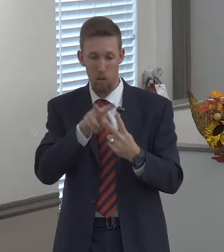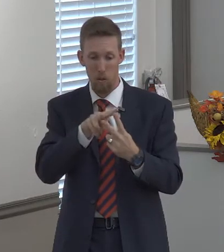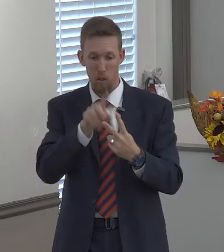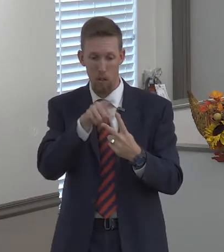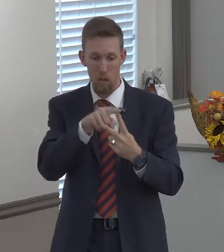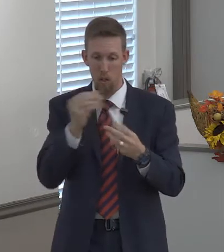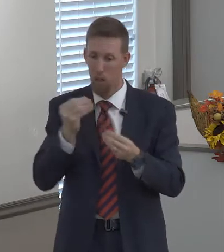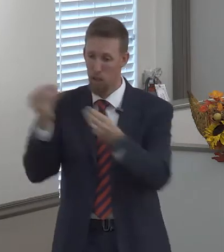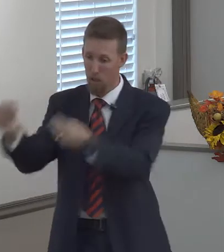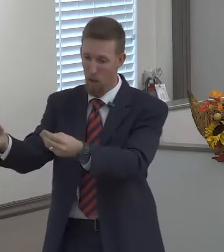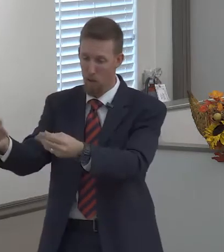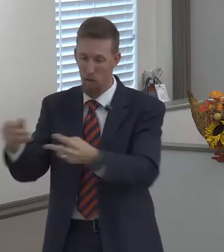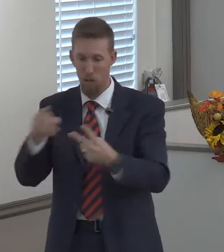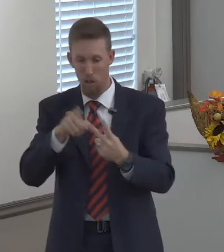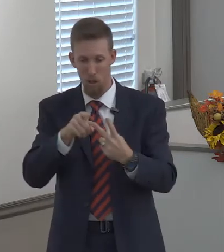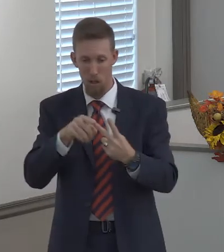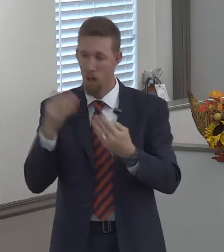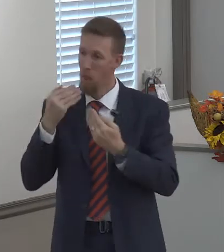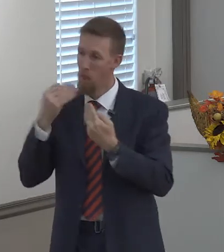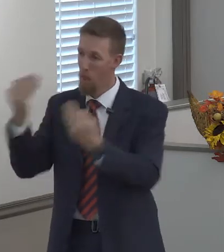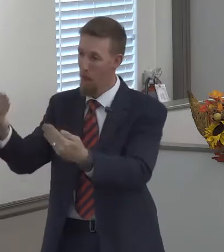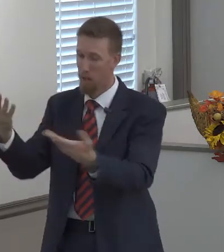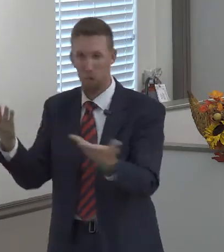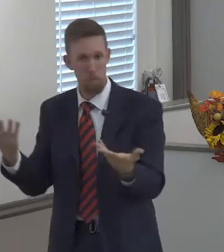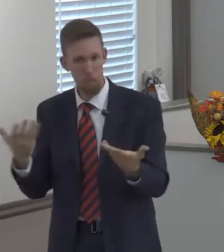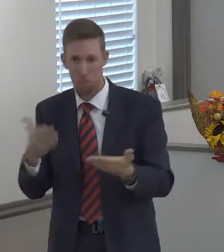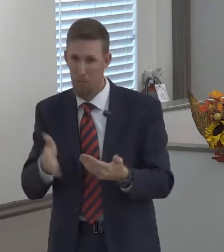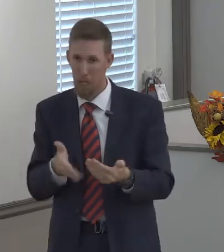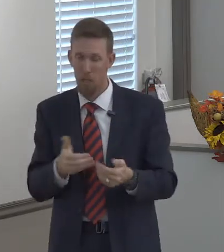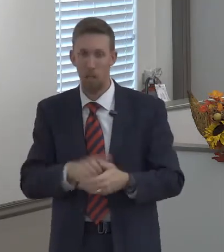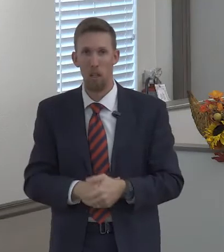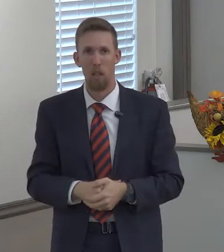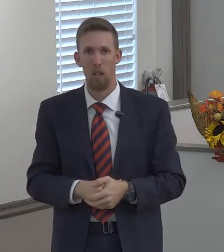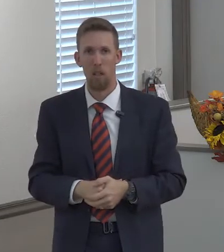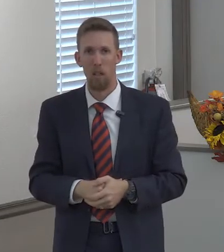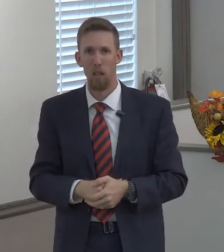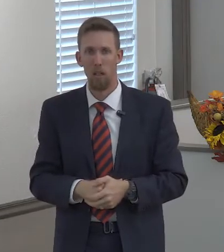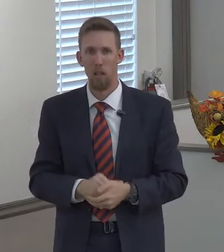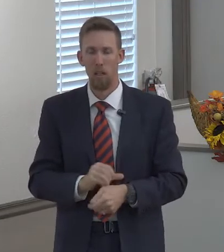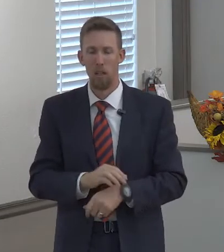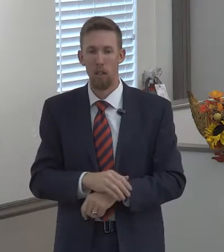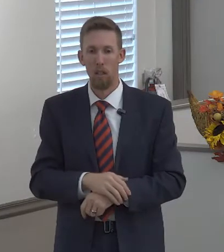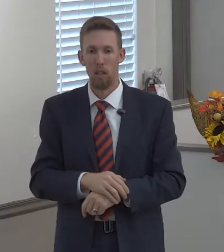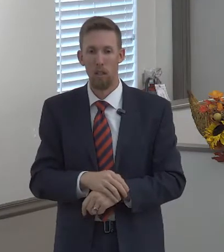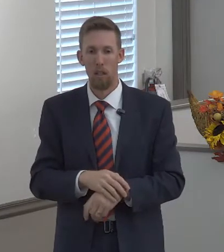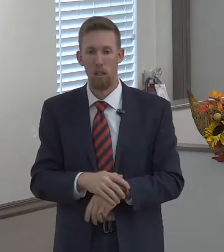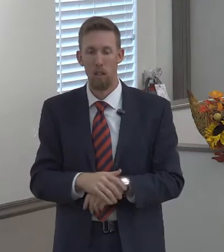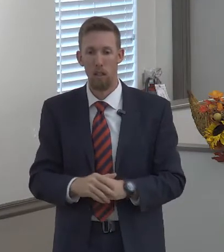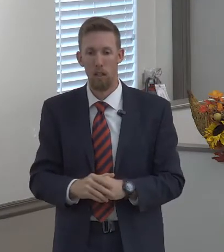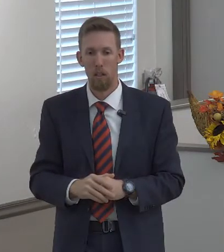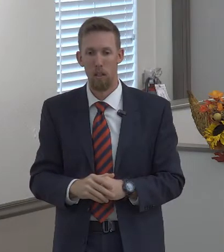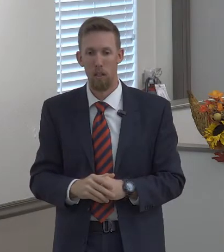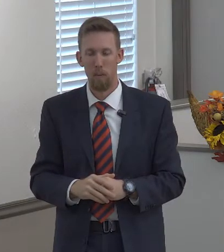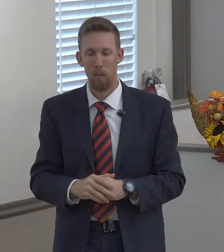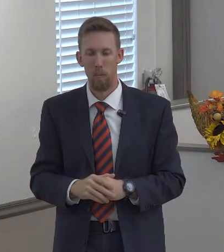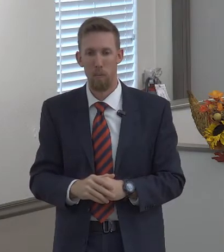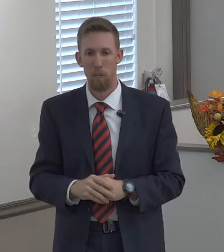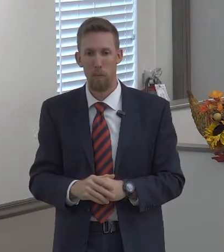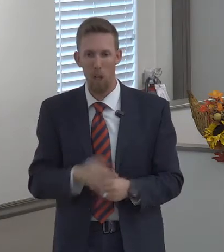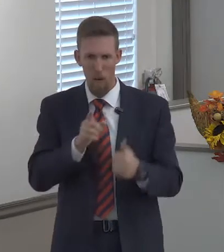Psalm 95, 2, "Let us come before His presence with thanksgiving and make a joyful noise unto Him